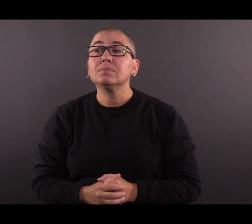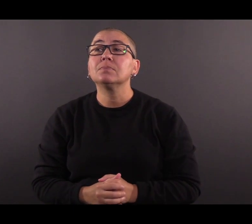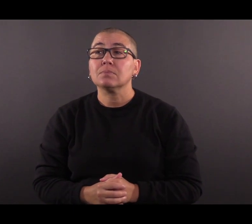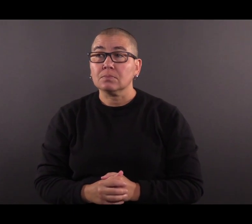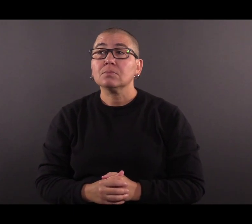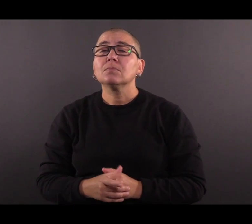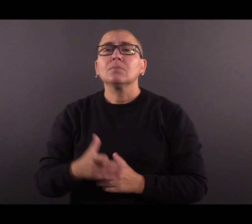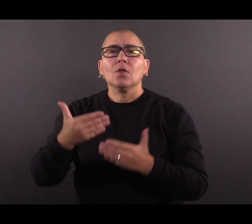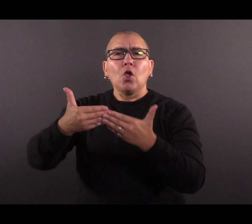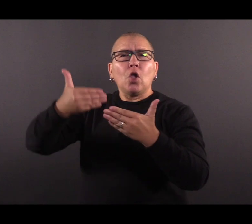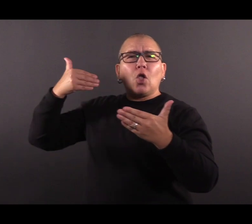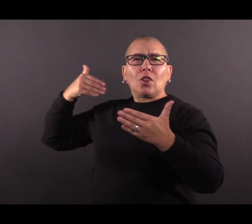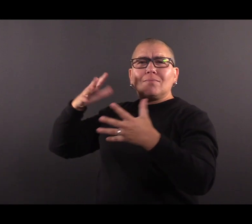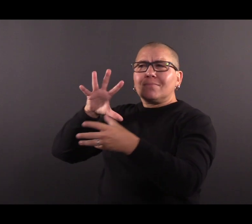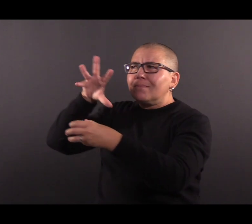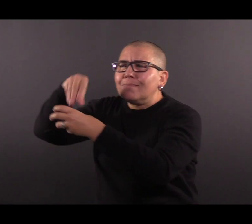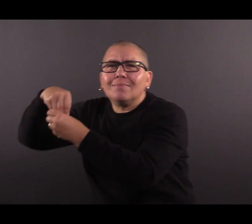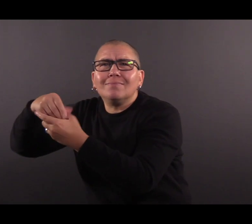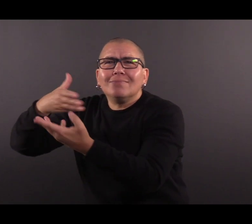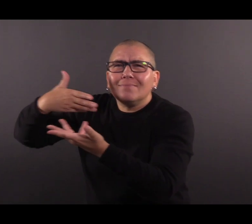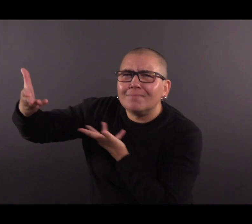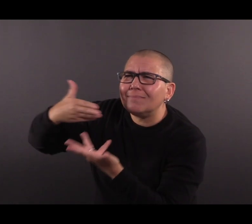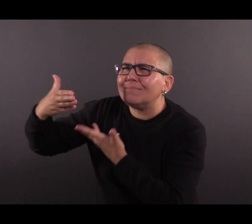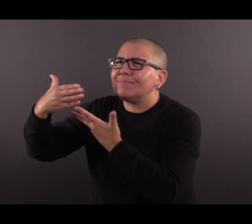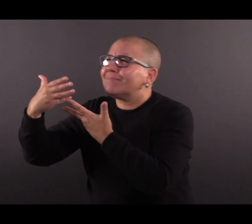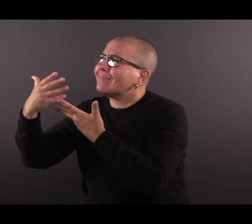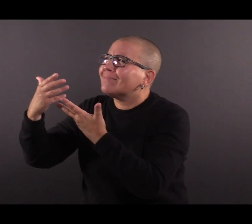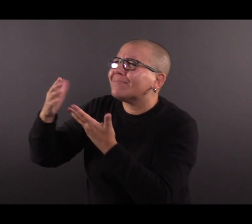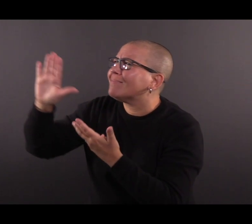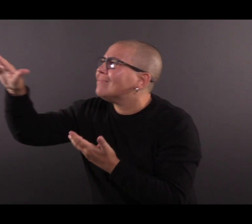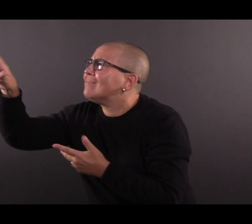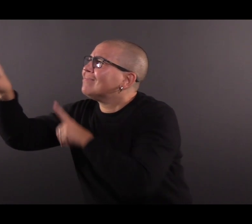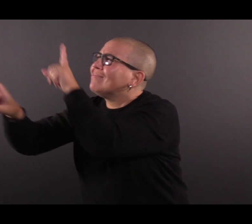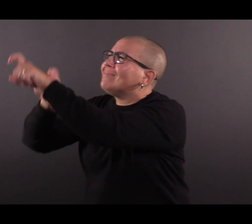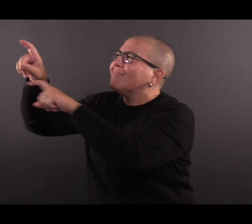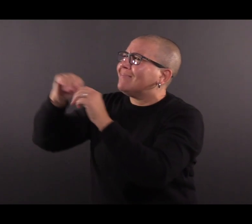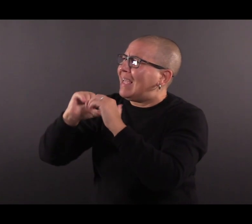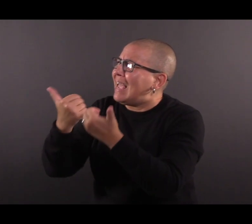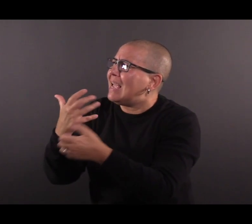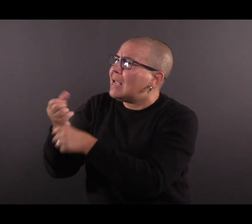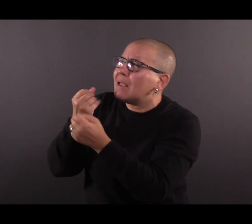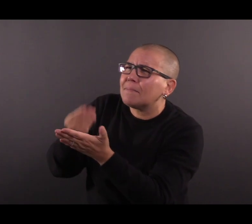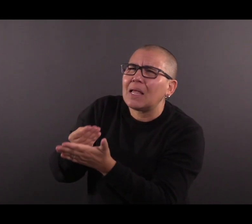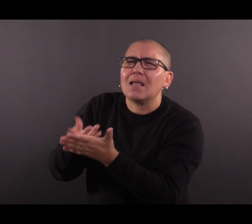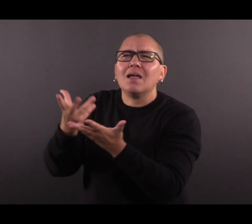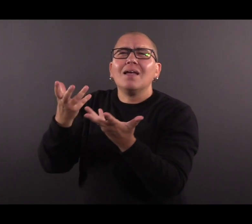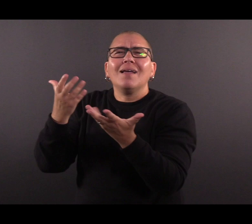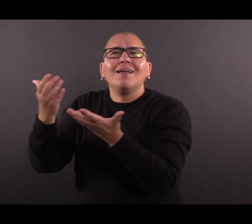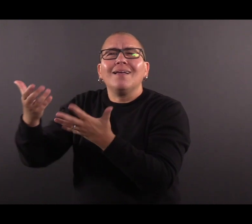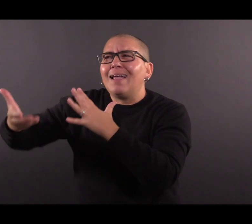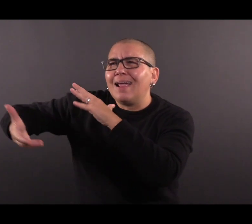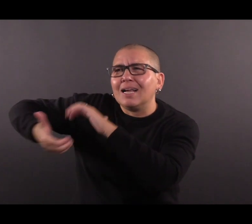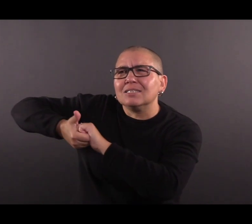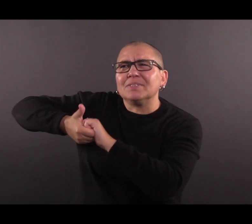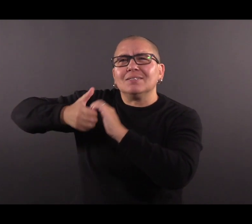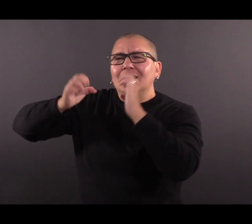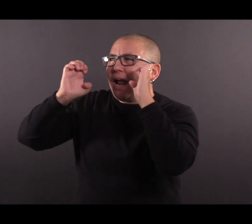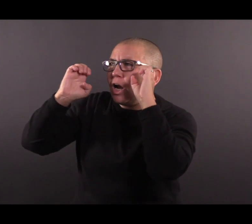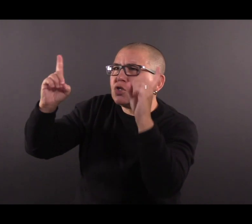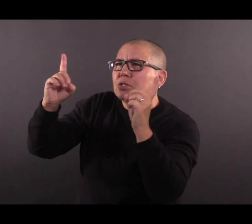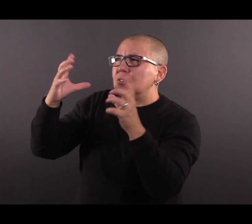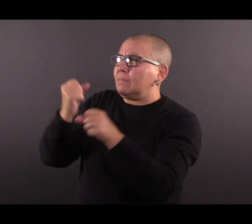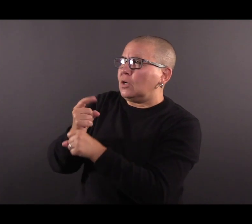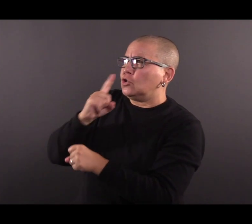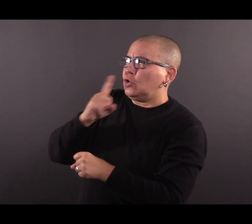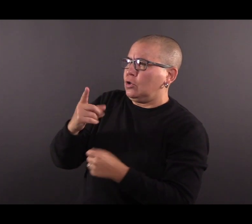Early engagement will also help you formulate a project that is more likely to be funded and more likely to be a good